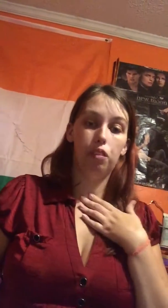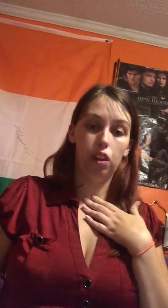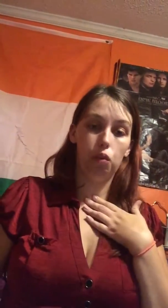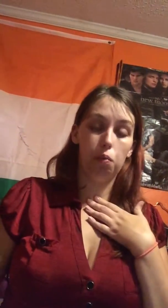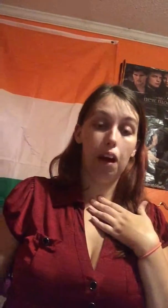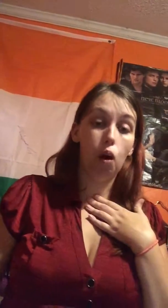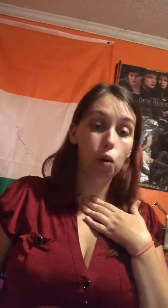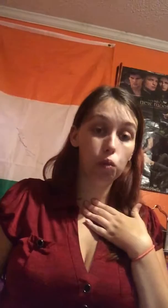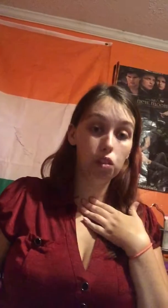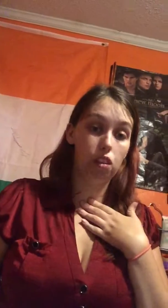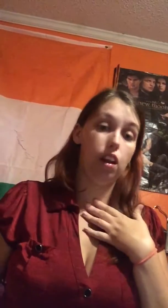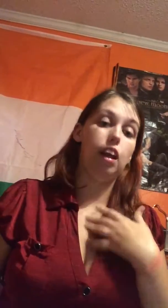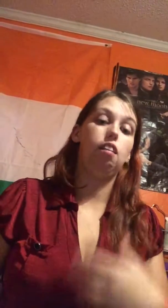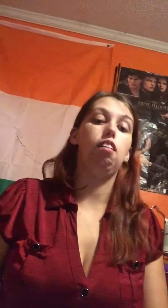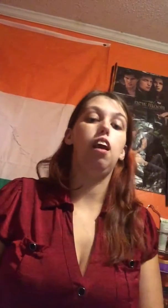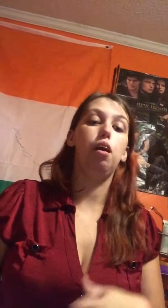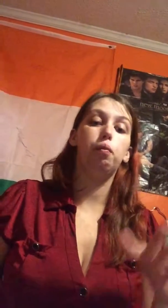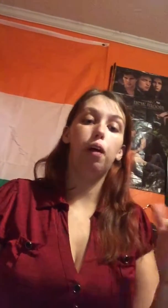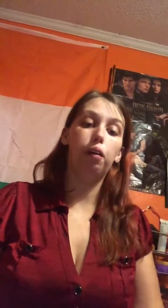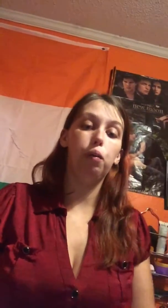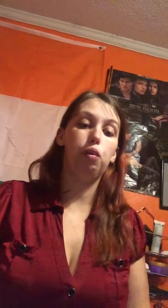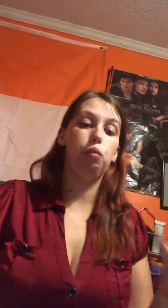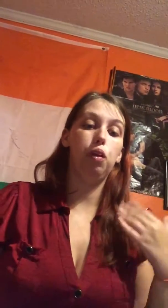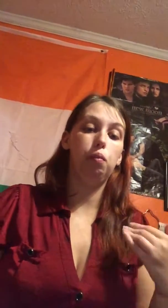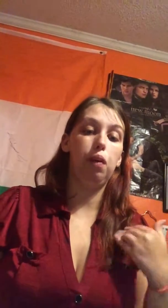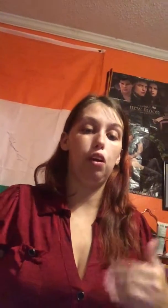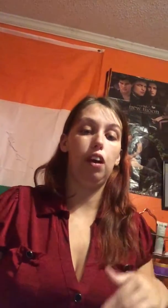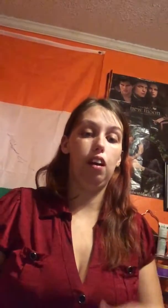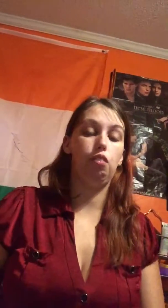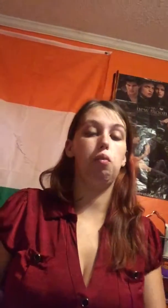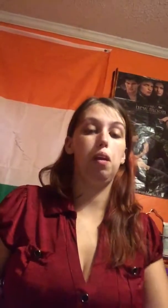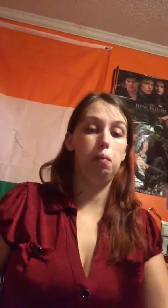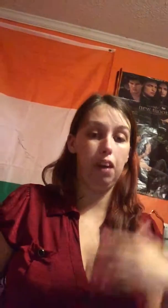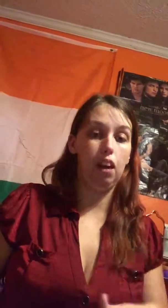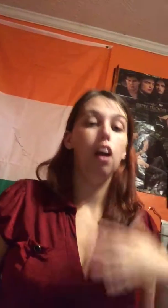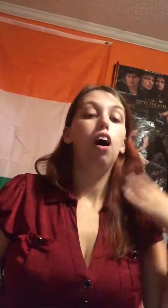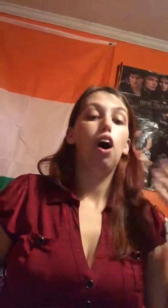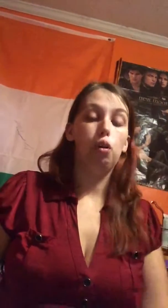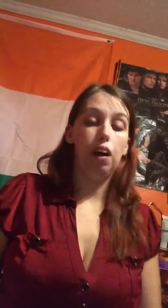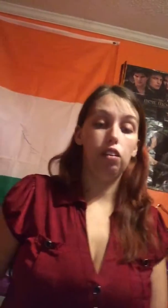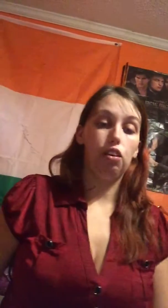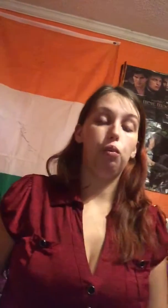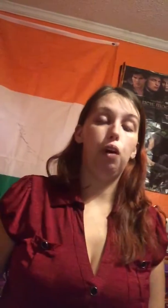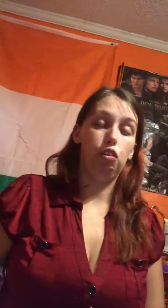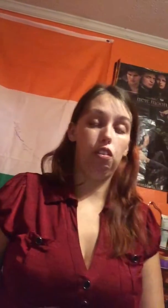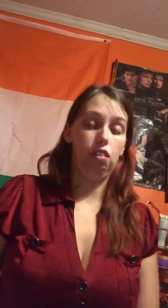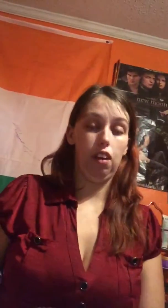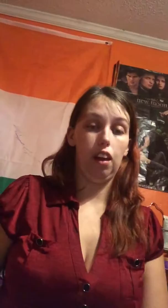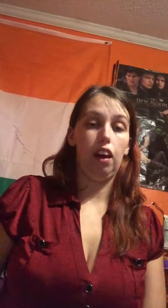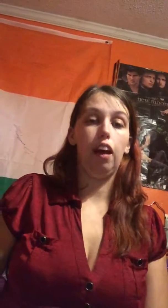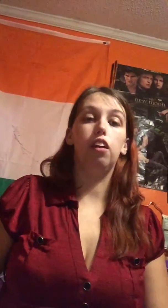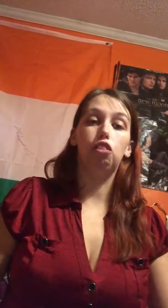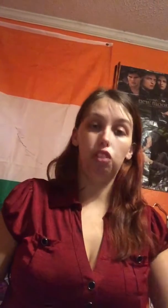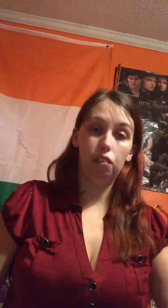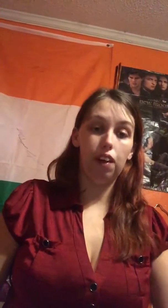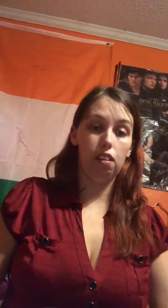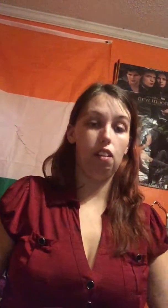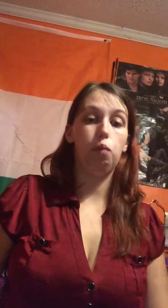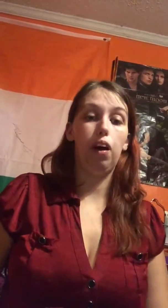dealing with my own sickness, it probably wouldn't be a good idea for me to be around her while she's sick. And she felt the same way.